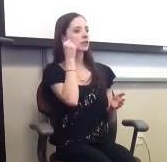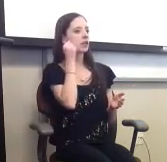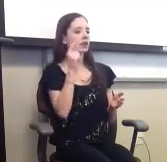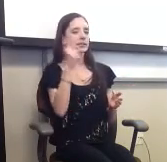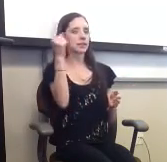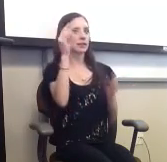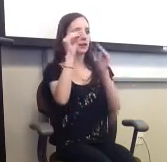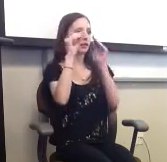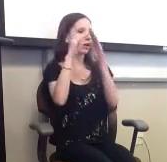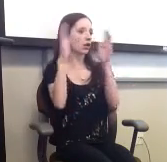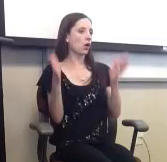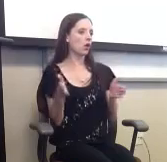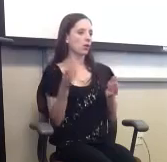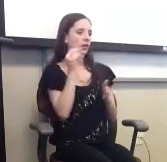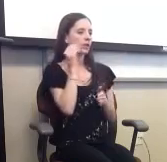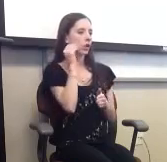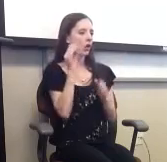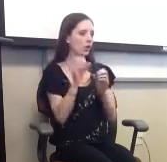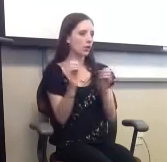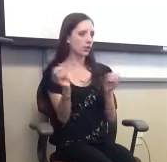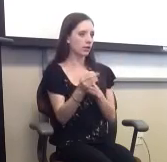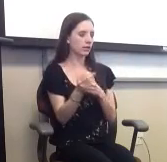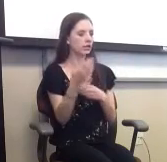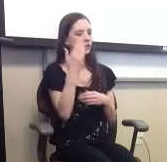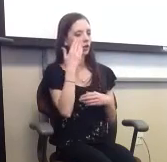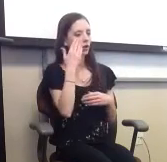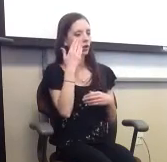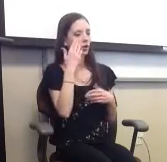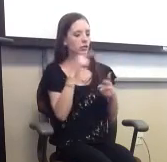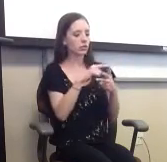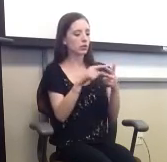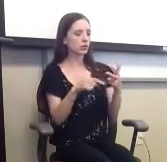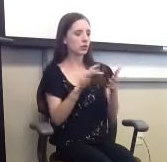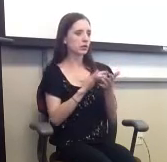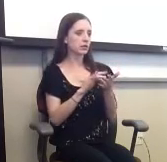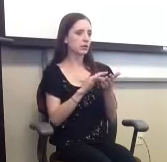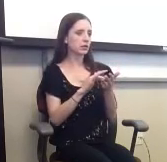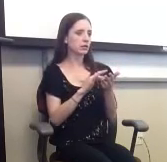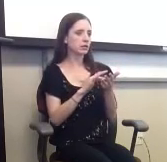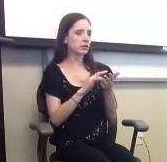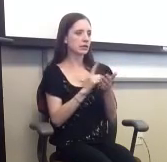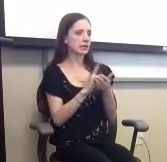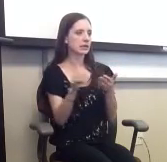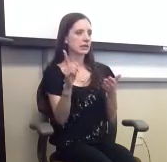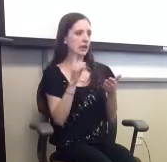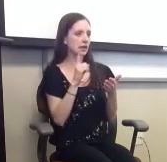their doctor and saying, you know those 3 prescriptions you gave me last week when I was in? I've lost them, can you rewrite them for me?